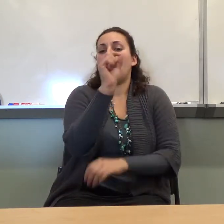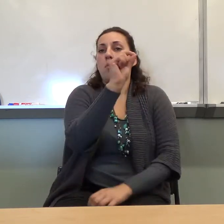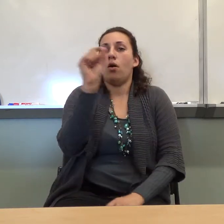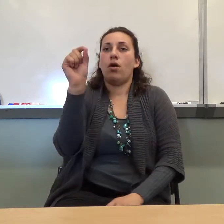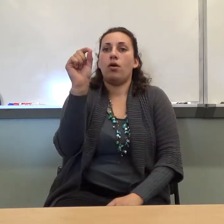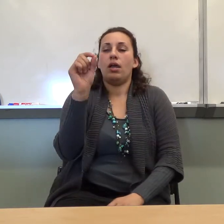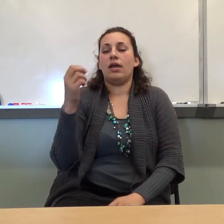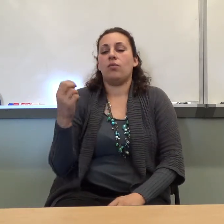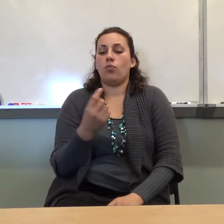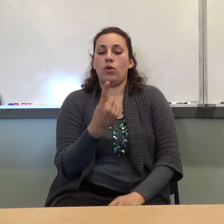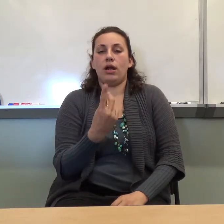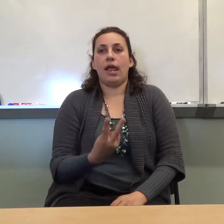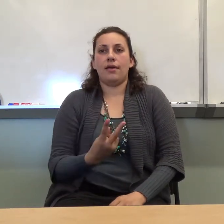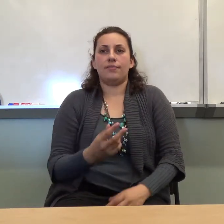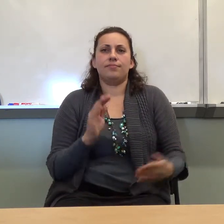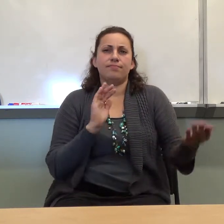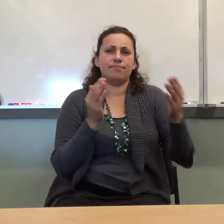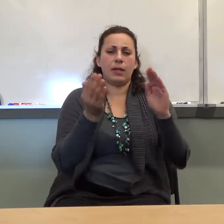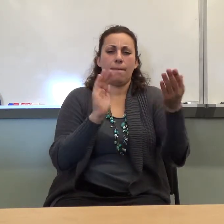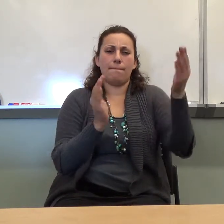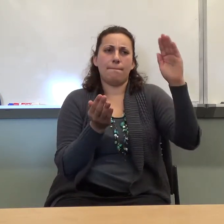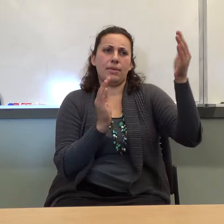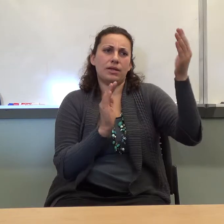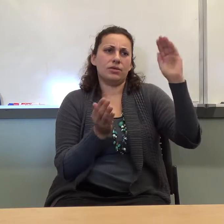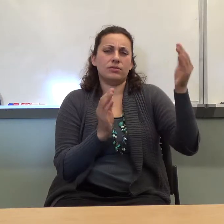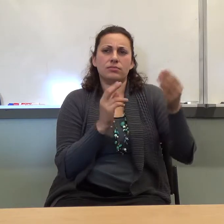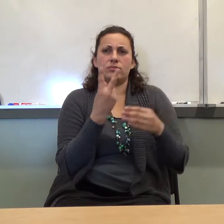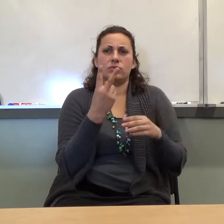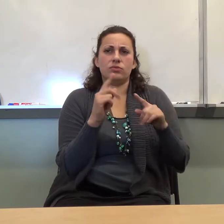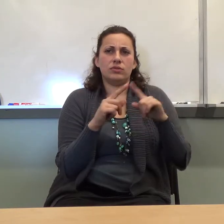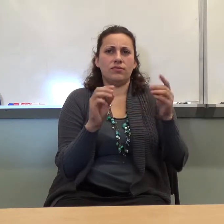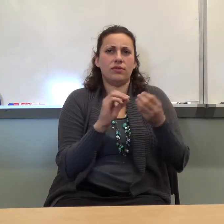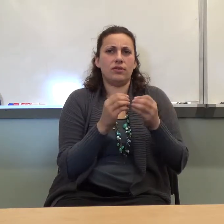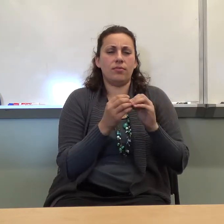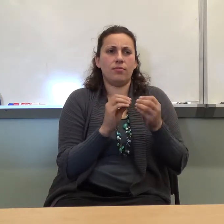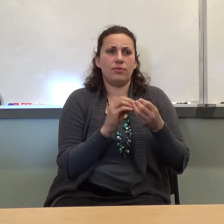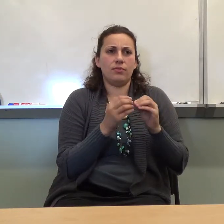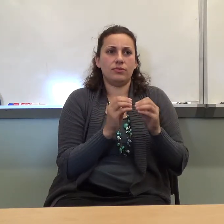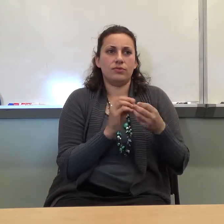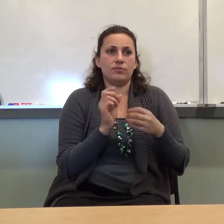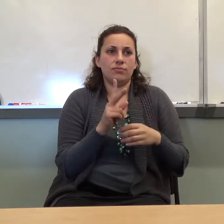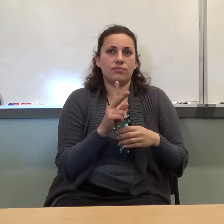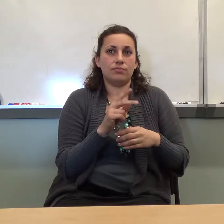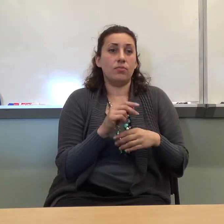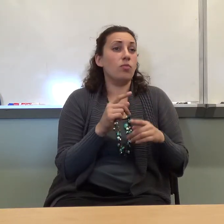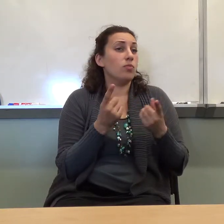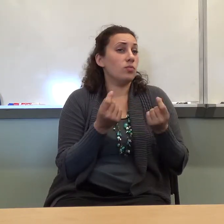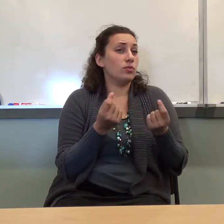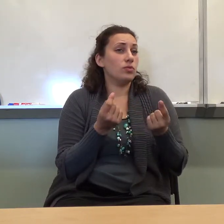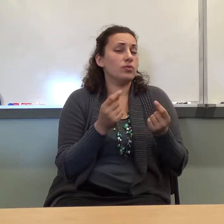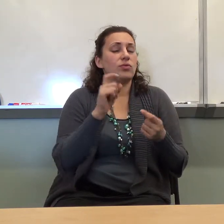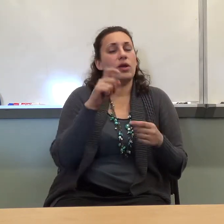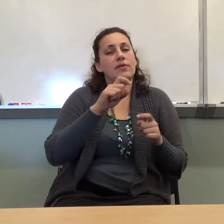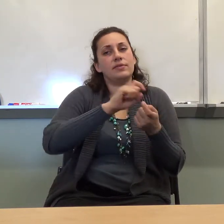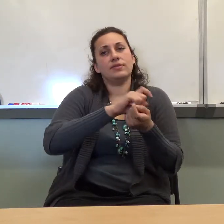us to compare those two different types of numbers, and in order to do that, you have to convert back and forth between one or the other.